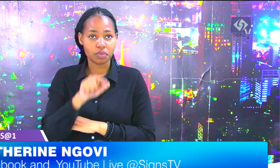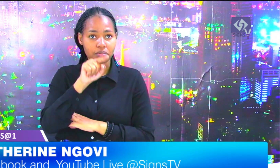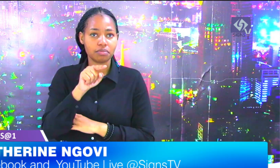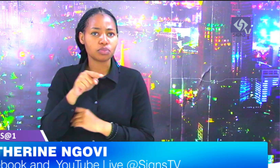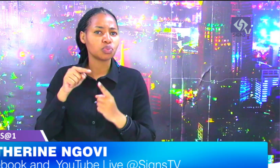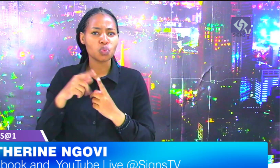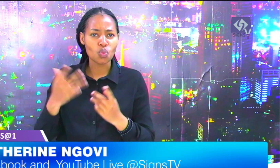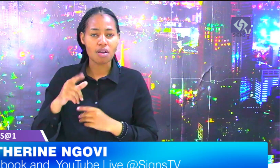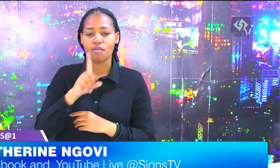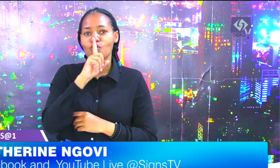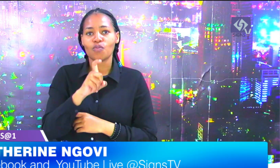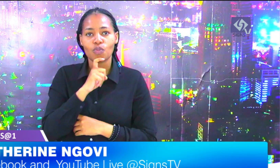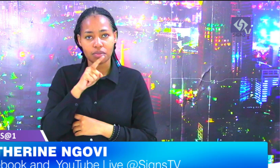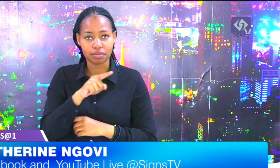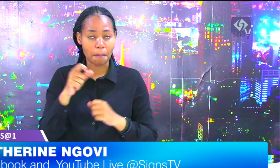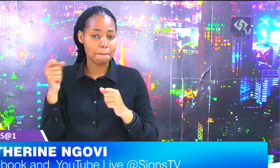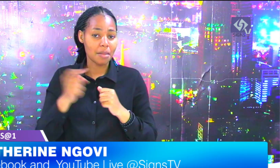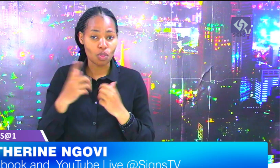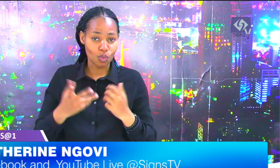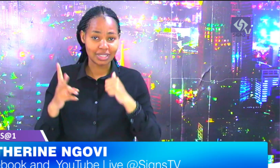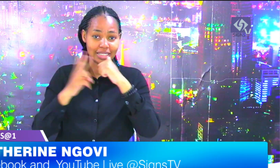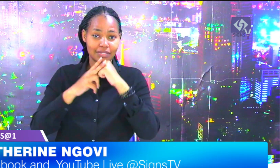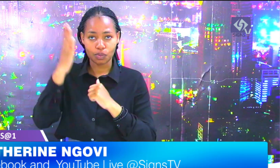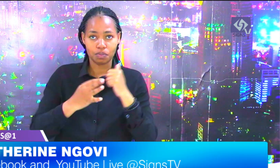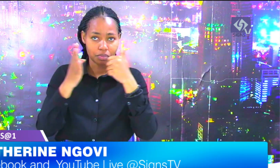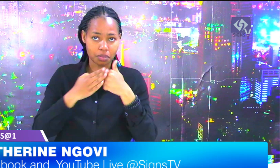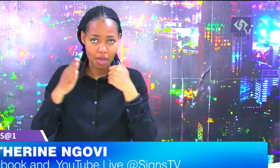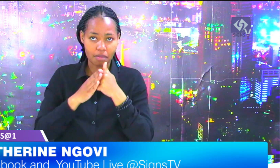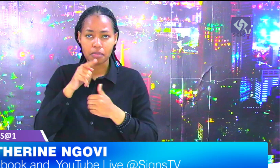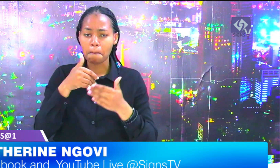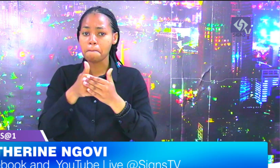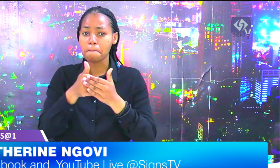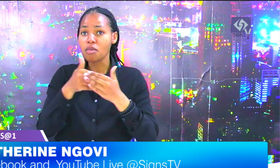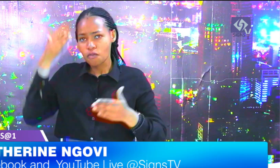Seychelles, Burundi, Gambia, Gabon, and Cote